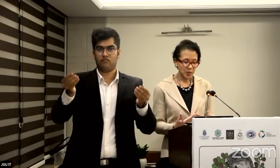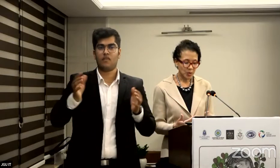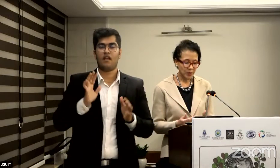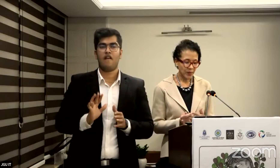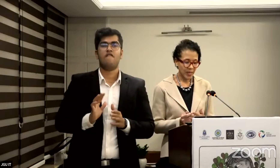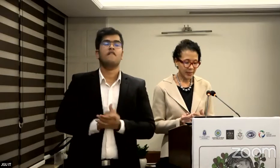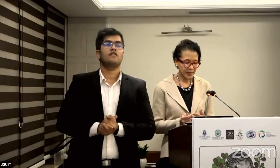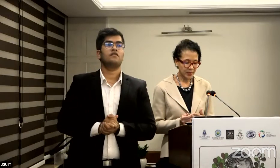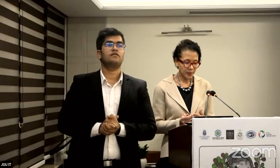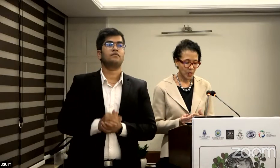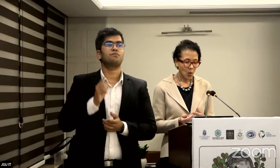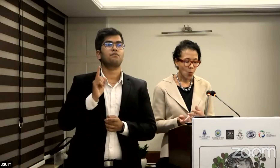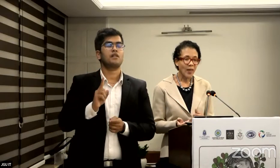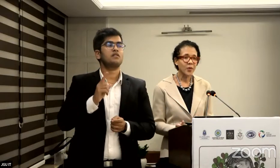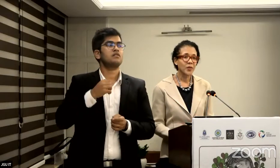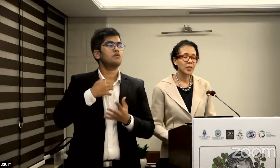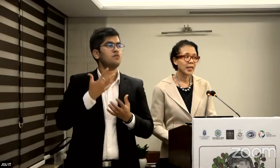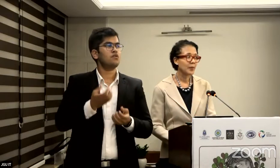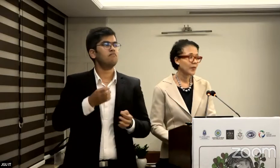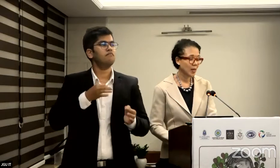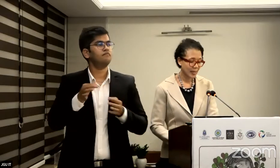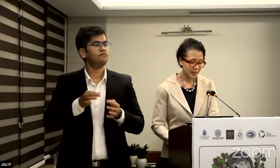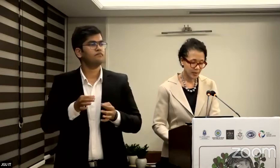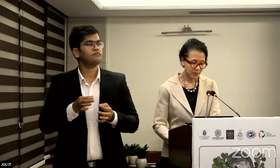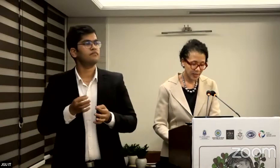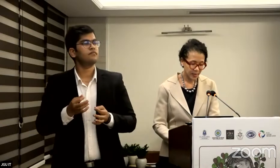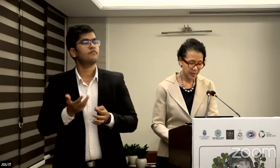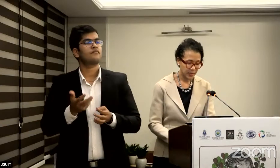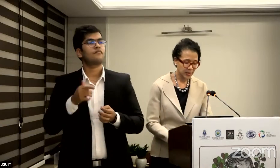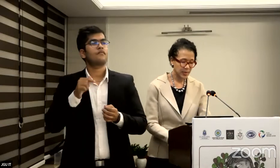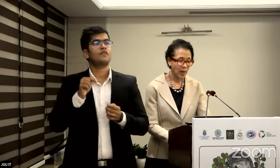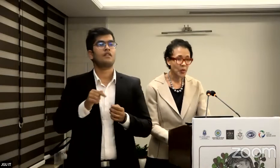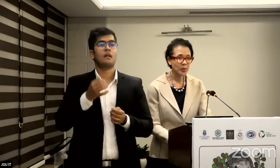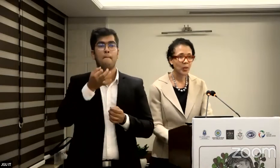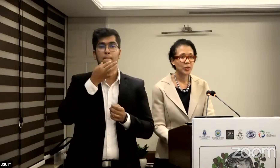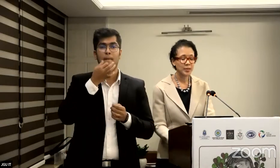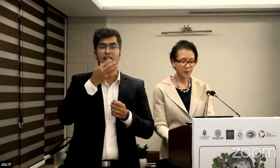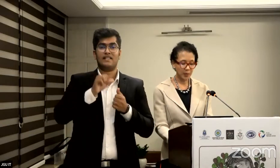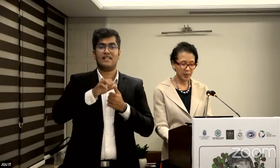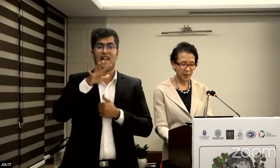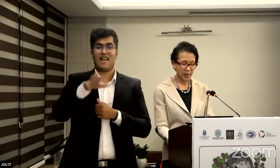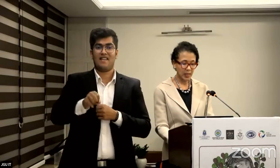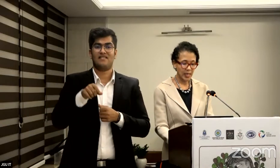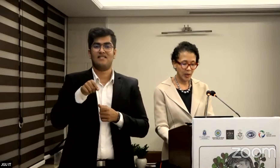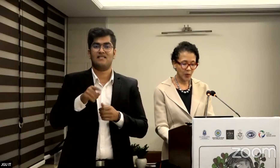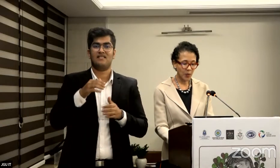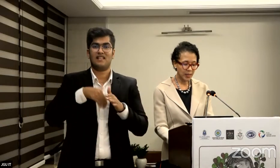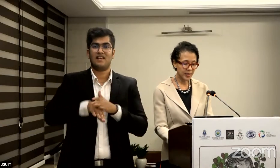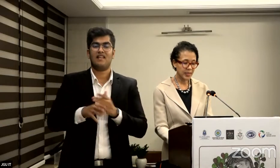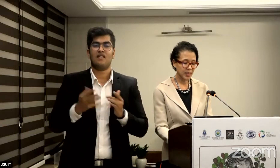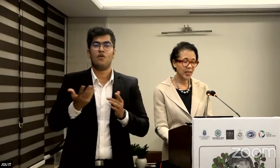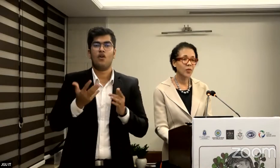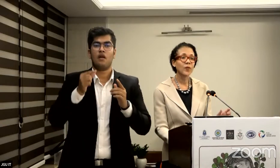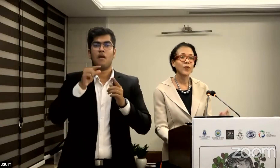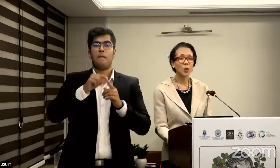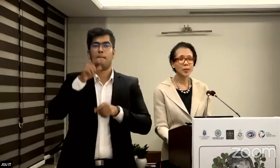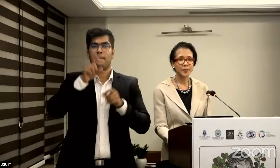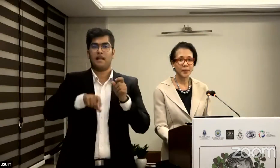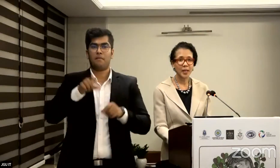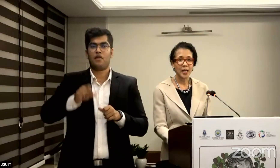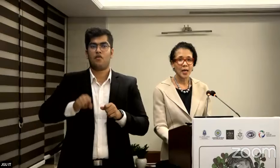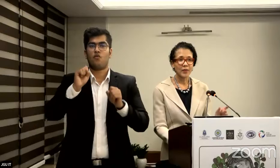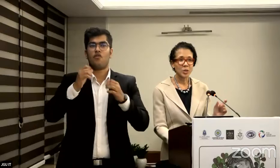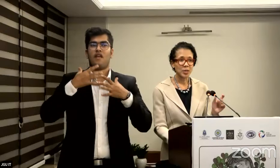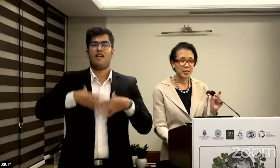to observe that whether the claim for access to medicines and other components of public health policy take the